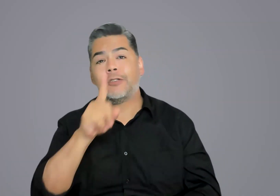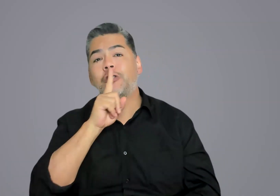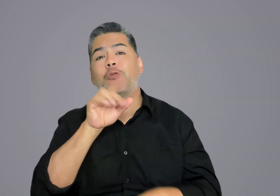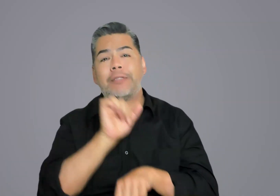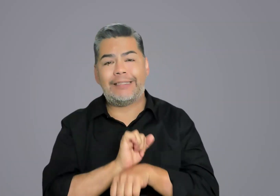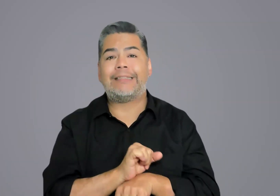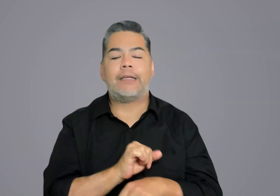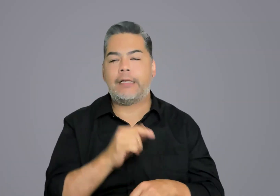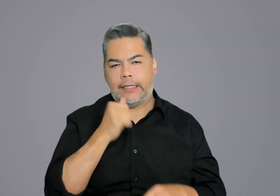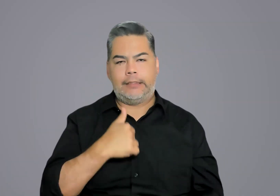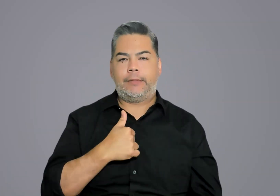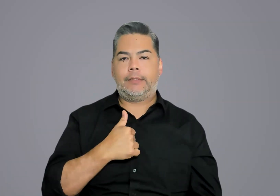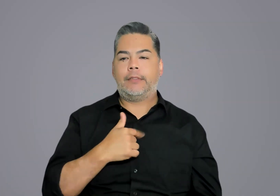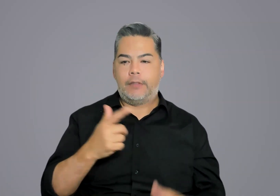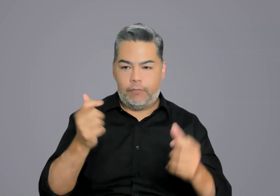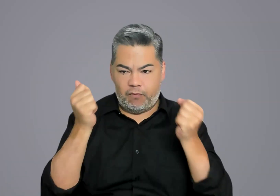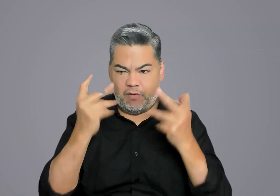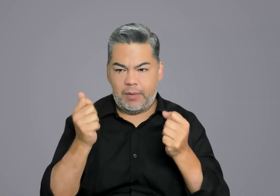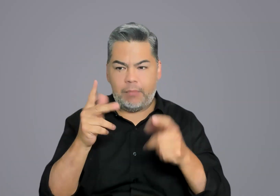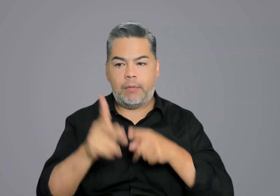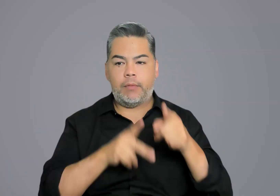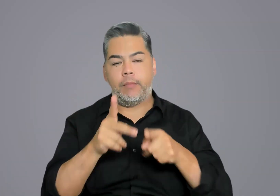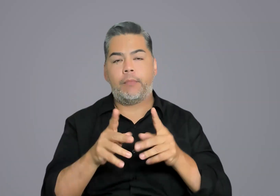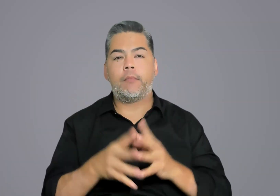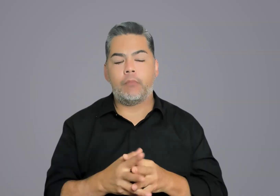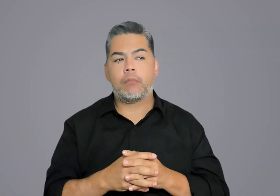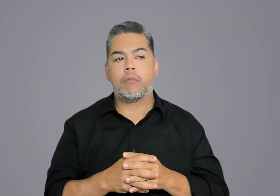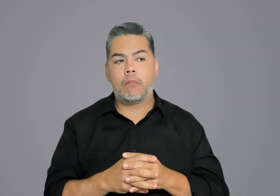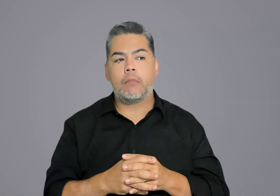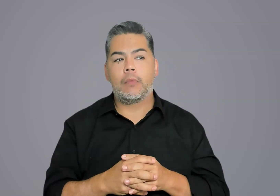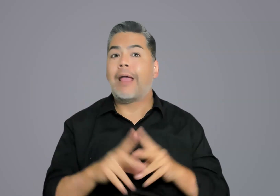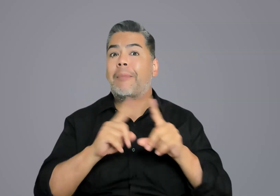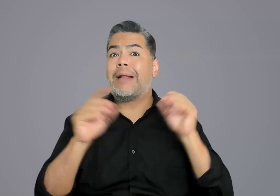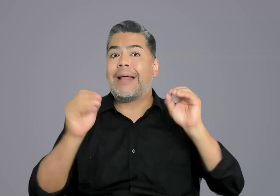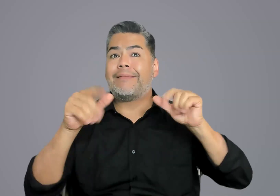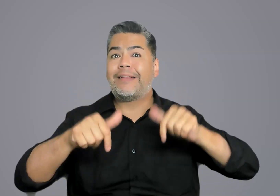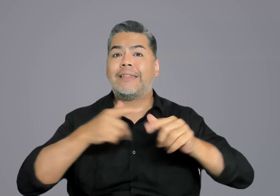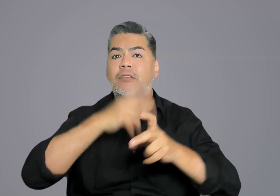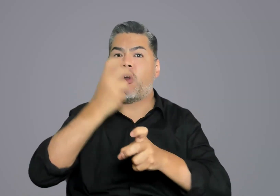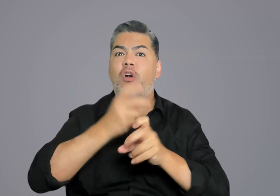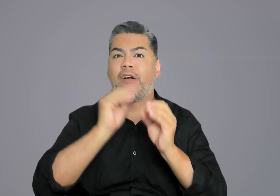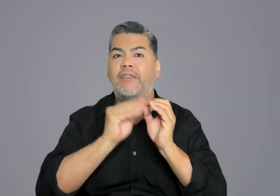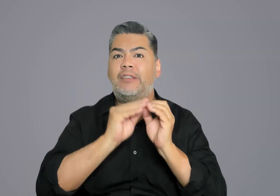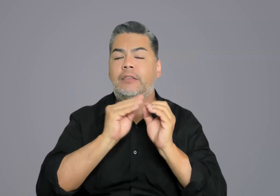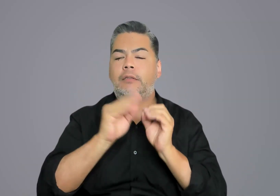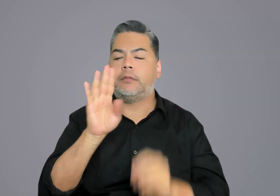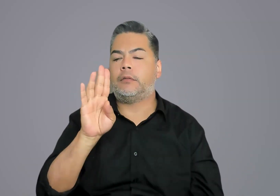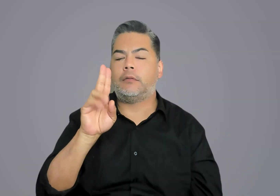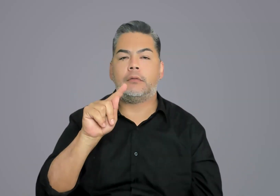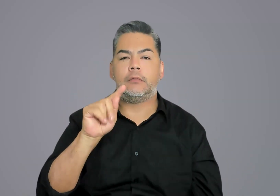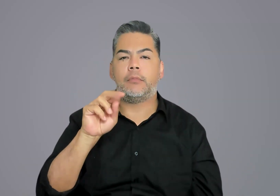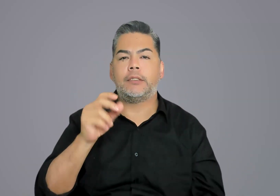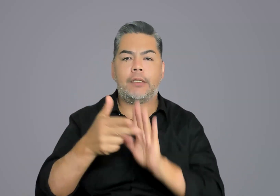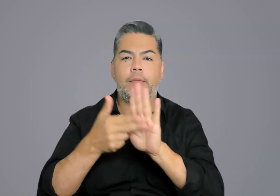again, not just myself. But here's the kicker. None of this is hard to fix. Buttons need labels, headings